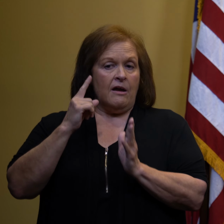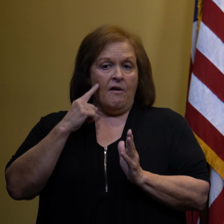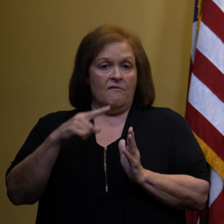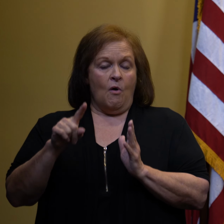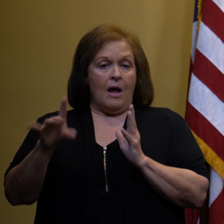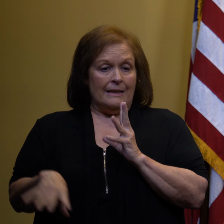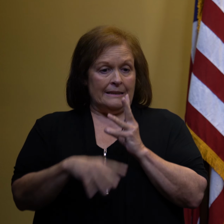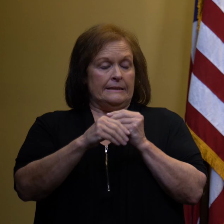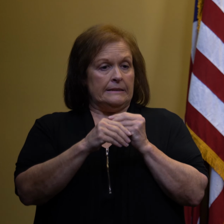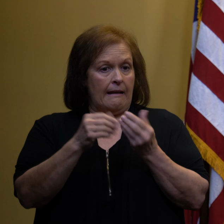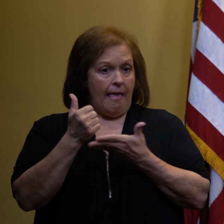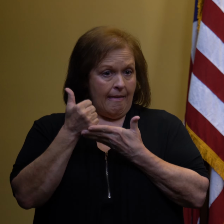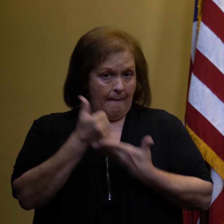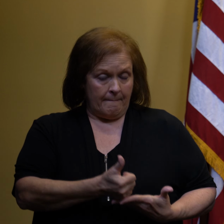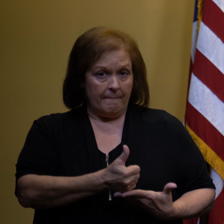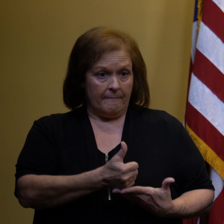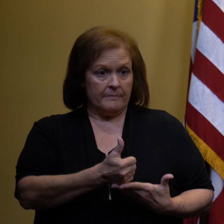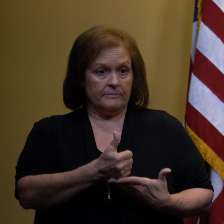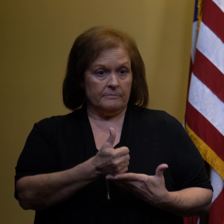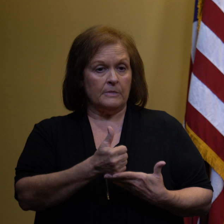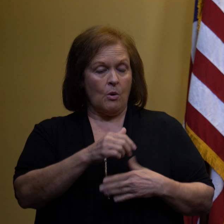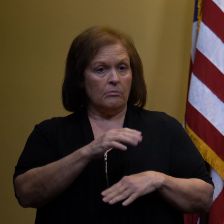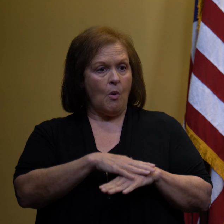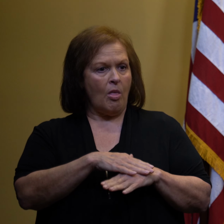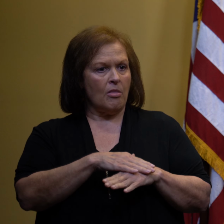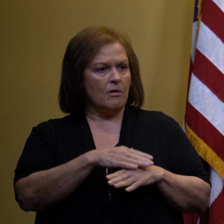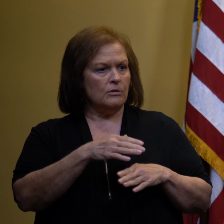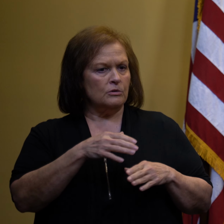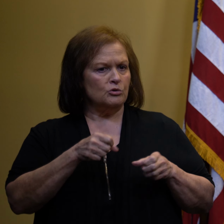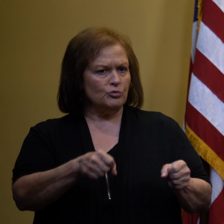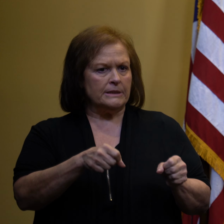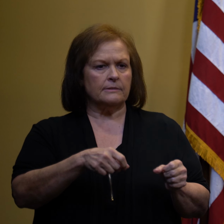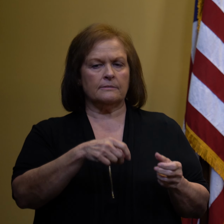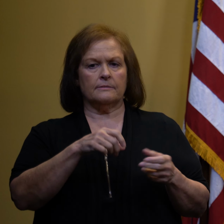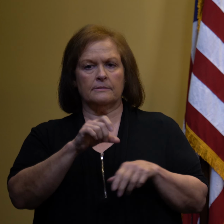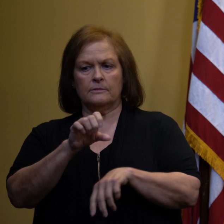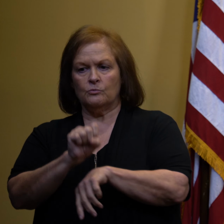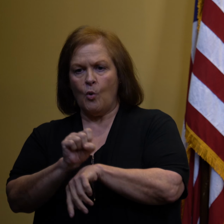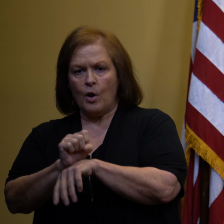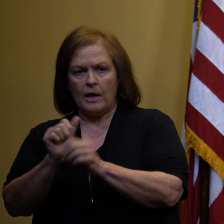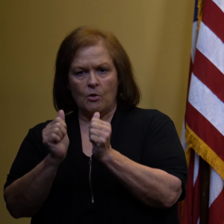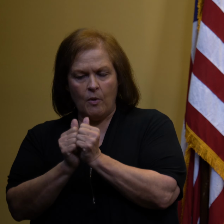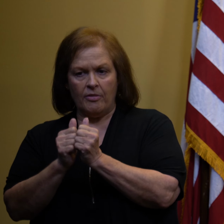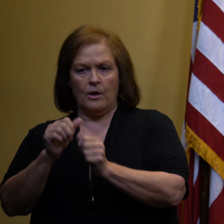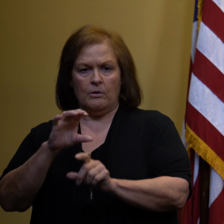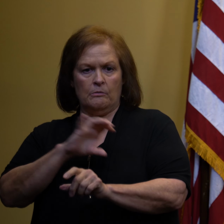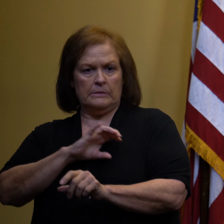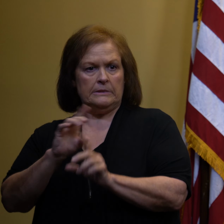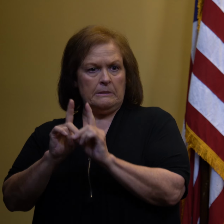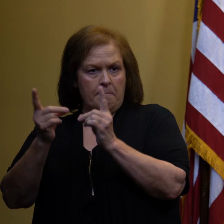additional manpower, if you will, on the streets, working in alignment with the New Orleans